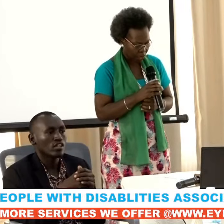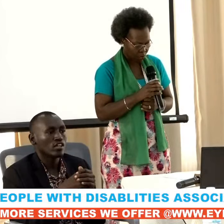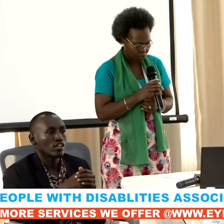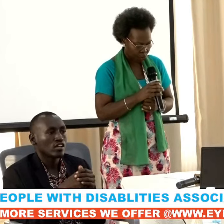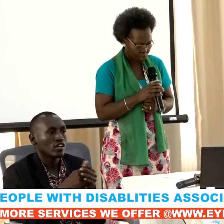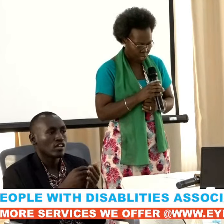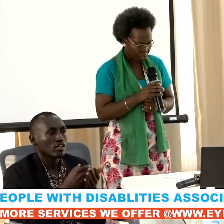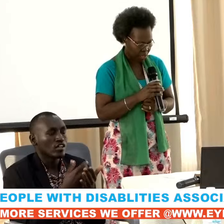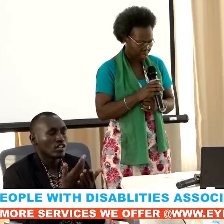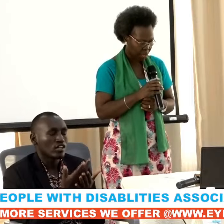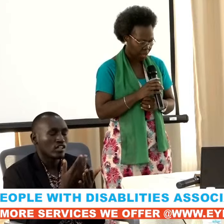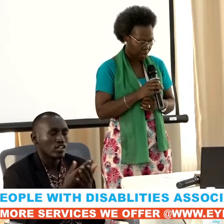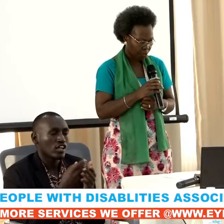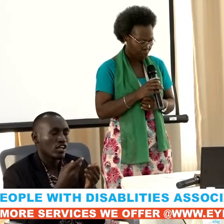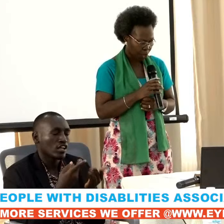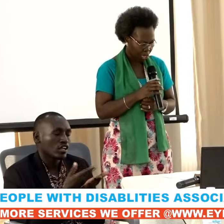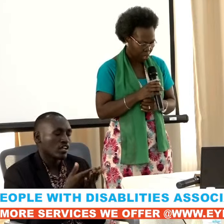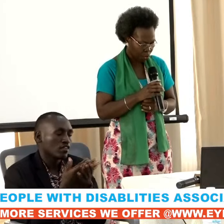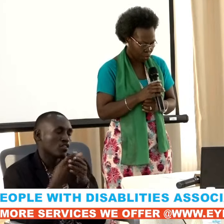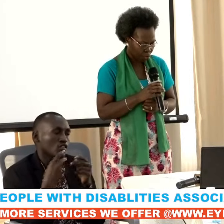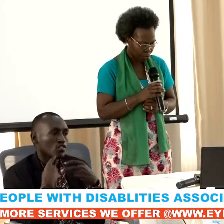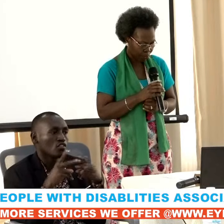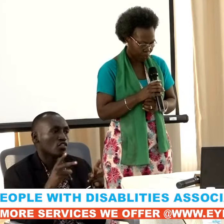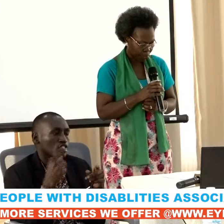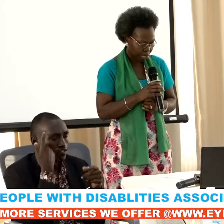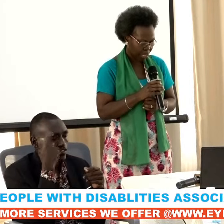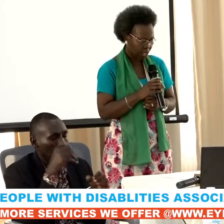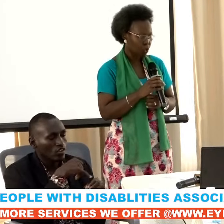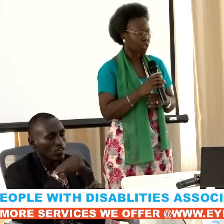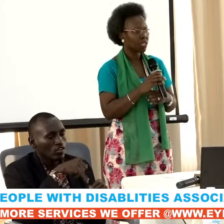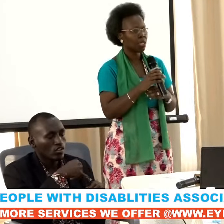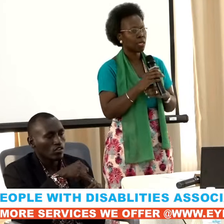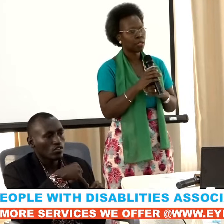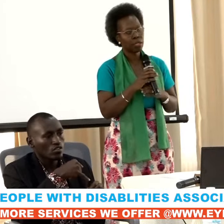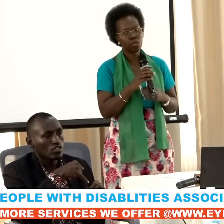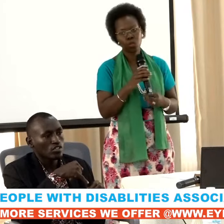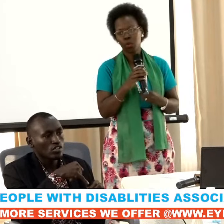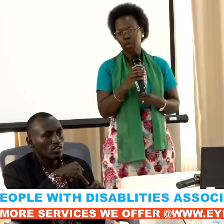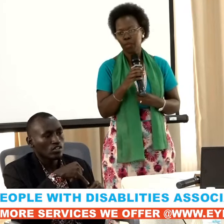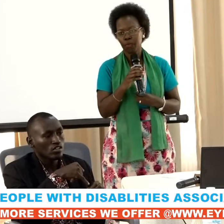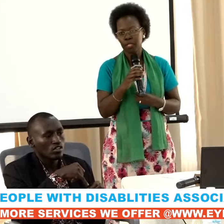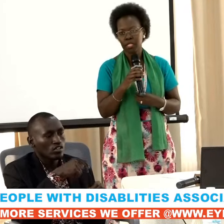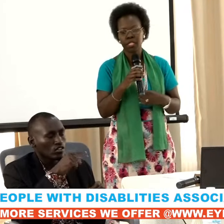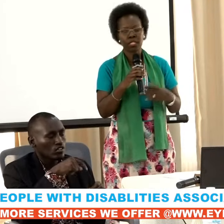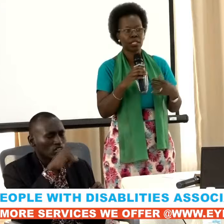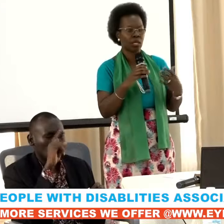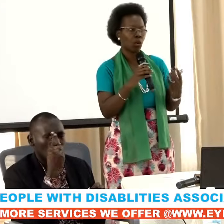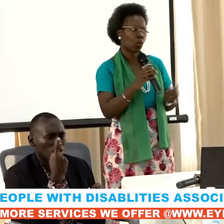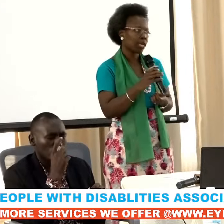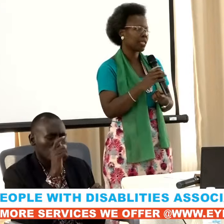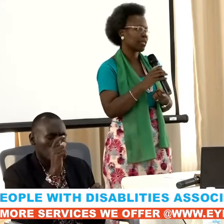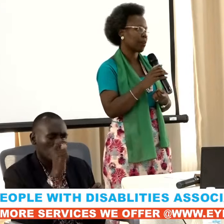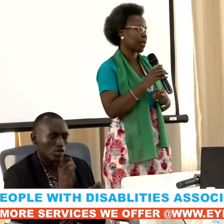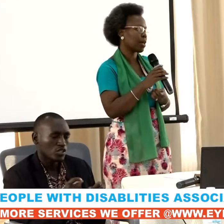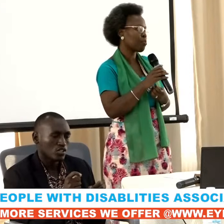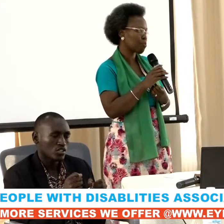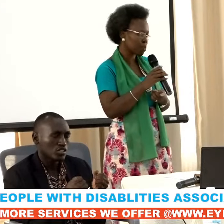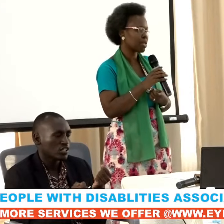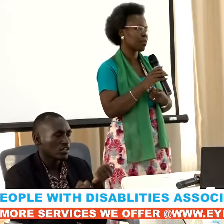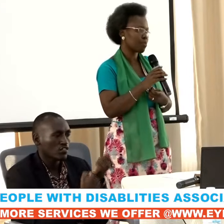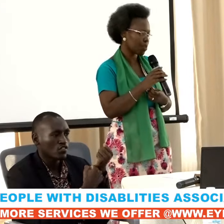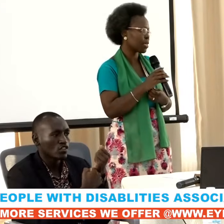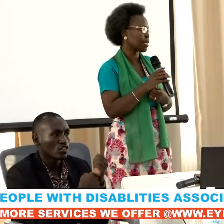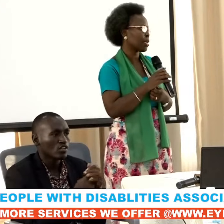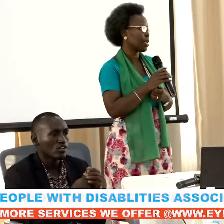lending your voice for inclusion. This is not a solo effort, this is collective. And I'm